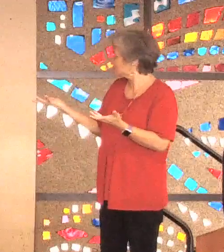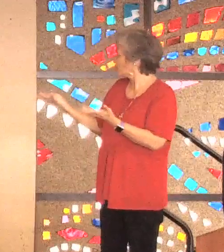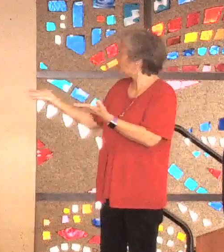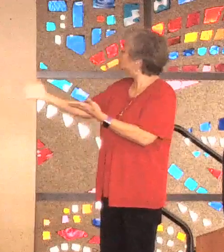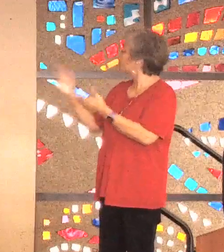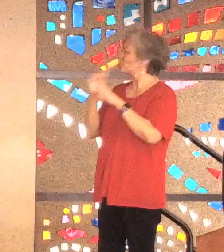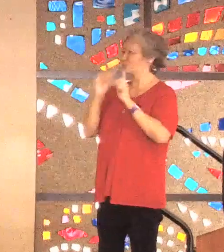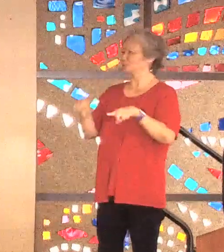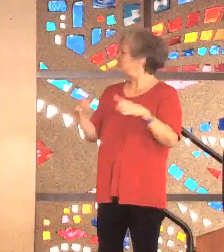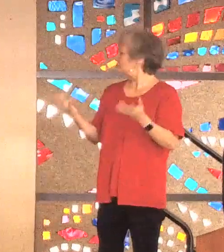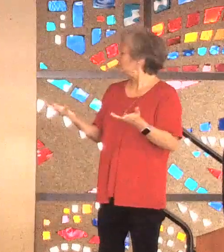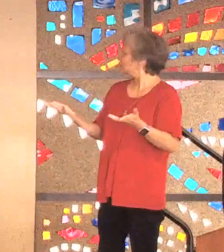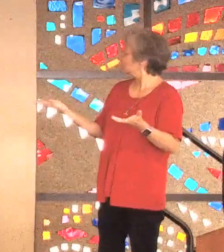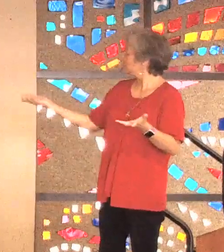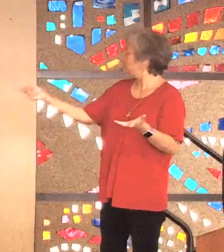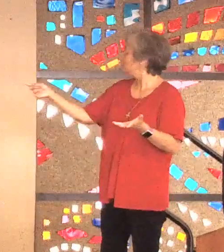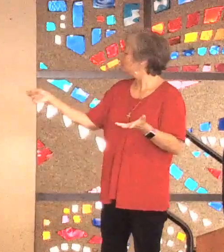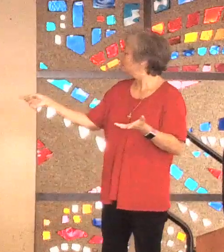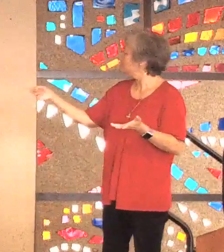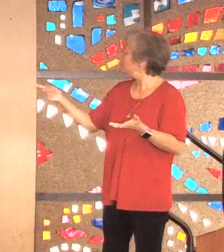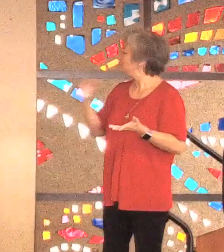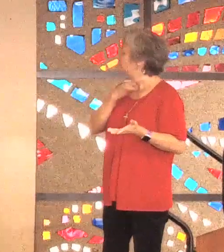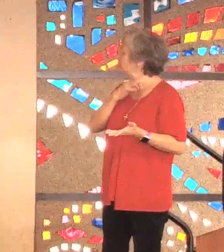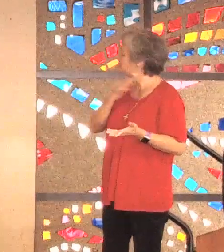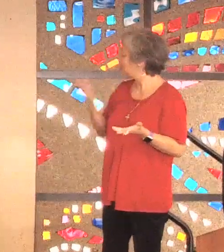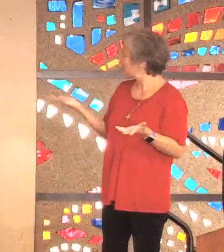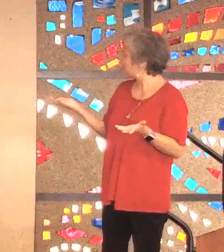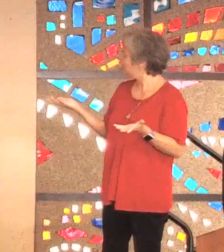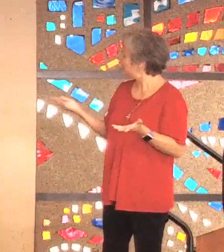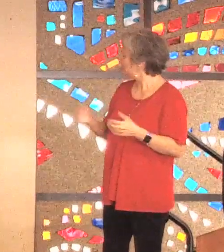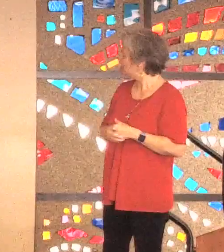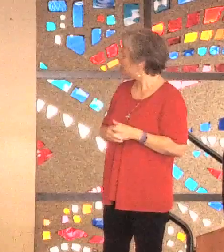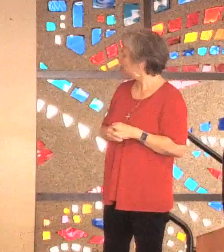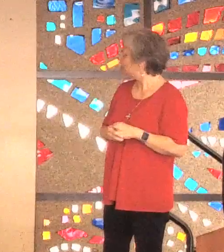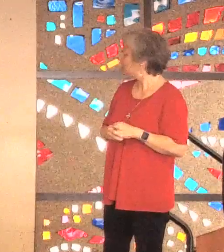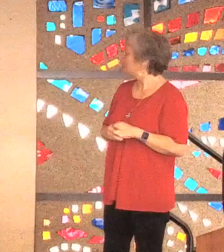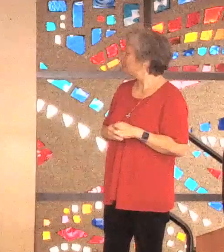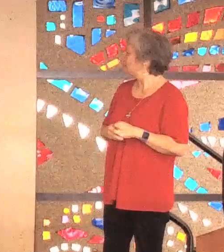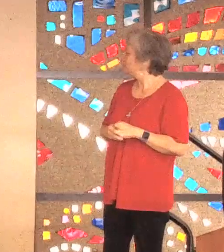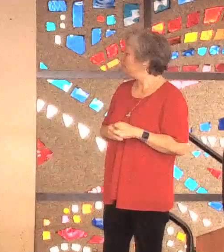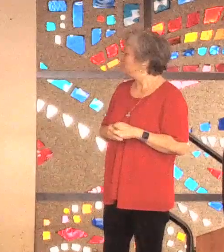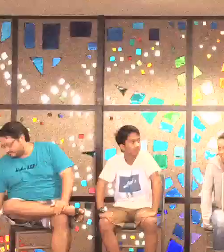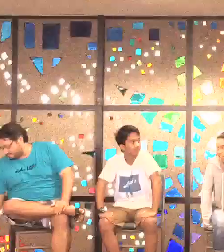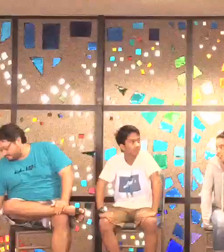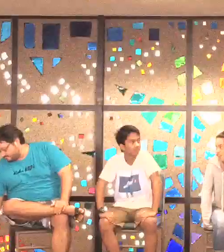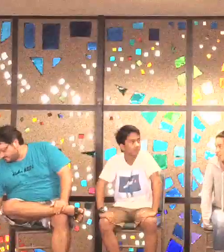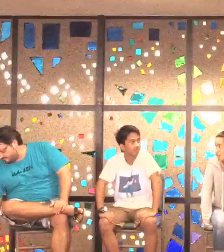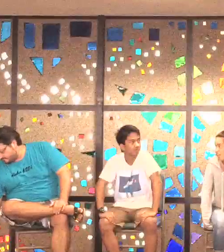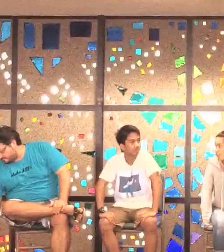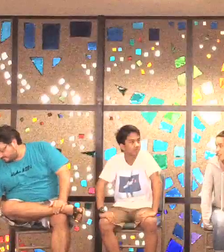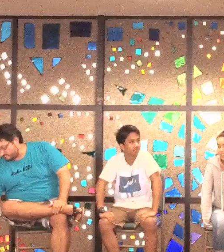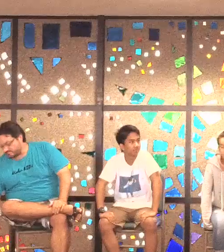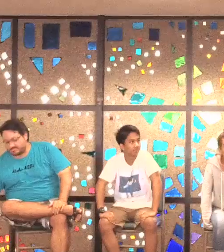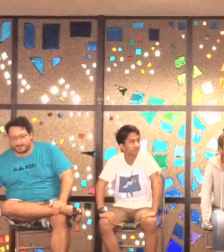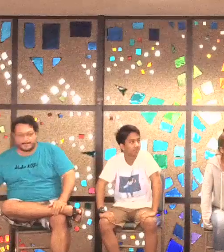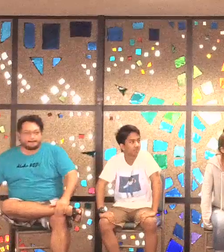Like, what's it like having deaf parents? What was your response to them if they say, what's it like having a deaf parent? What do you